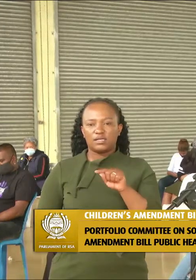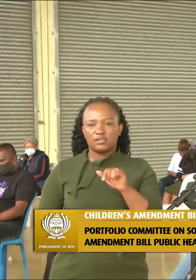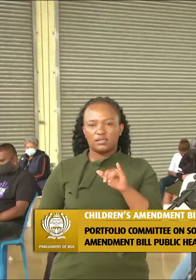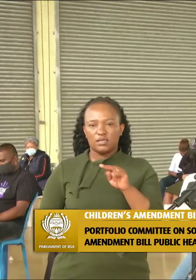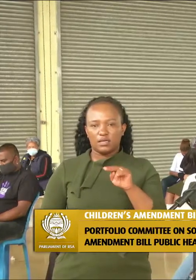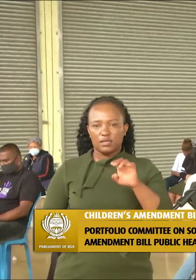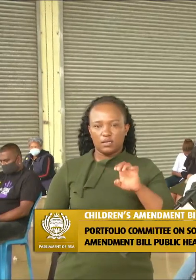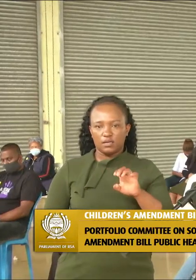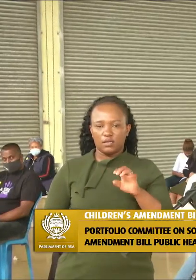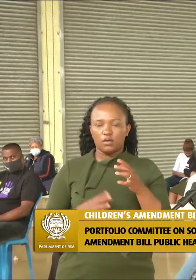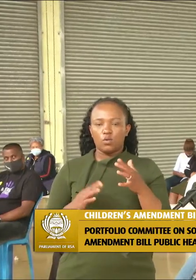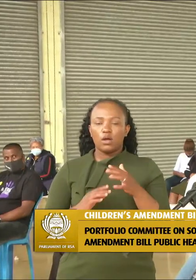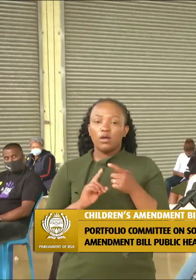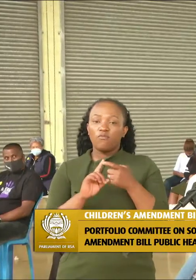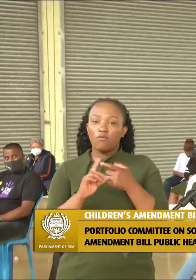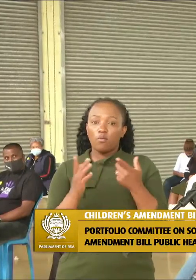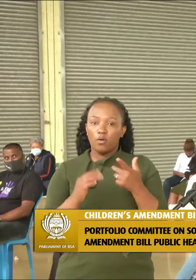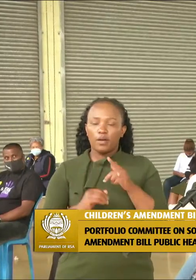I'm from Pietermaritzburg.